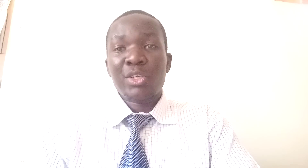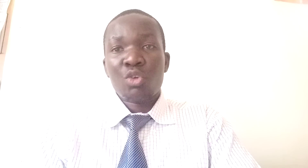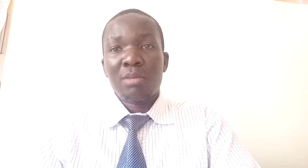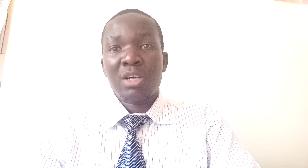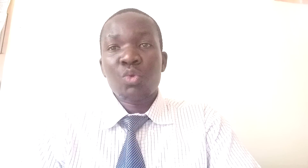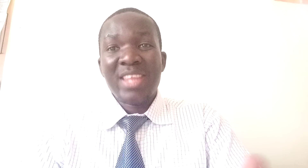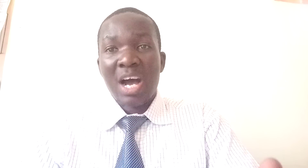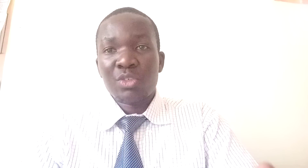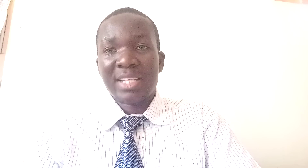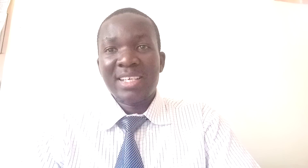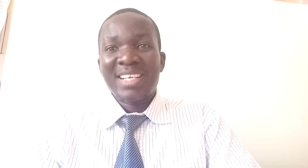talking about